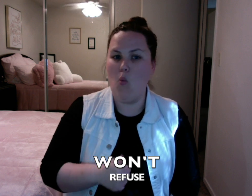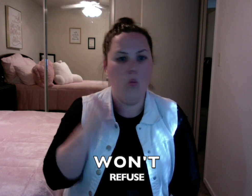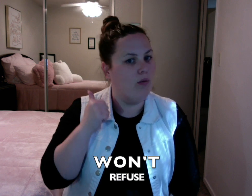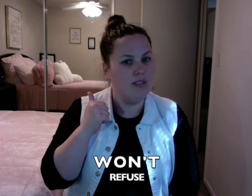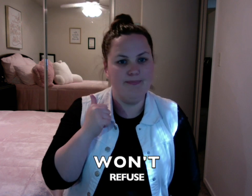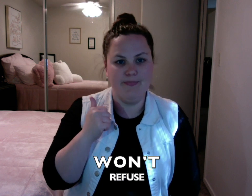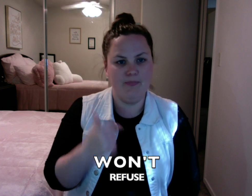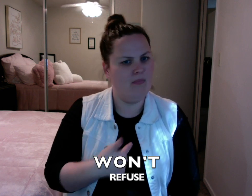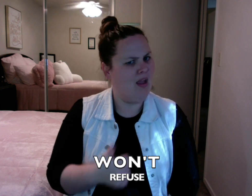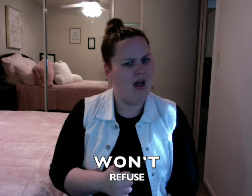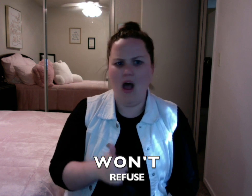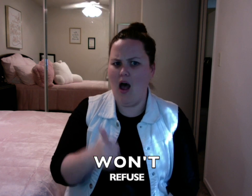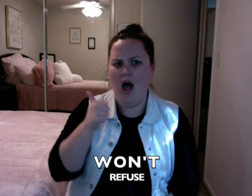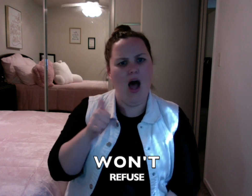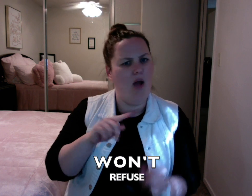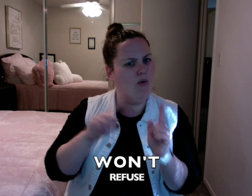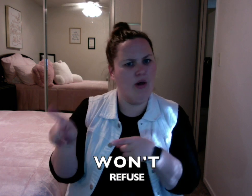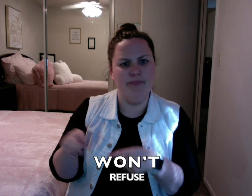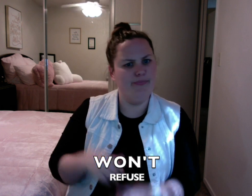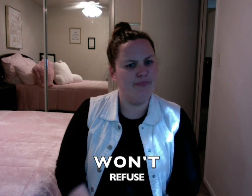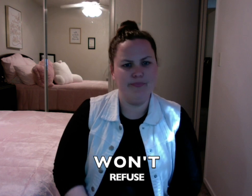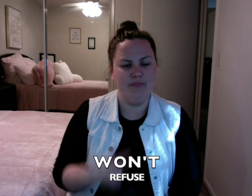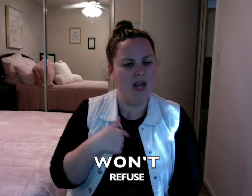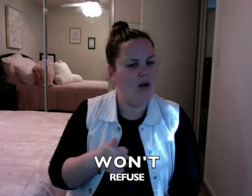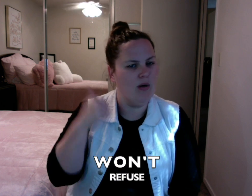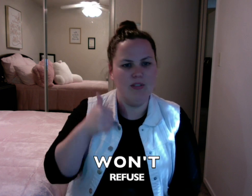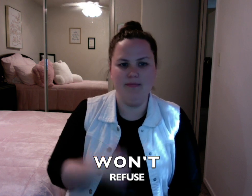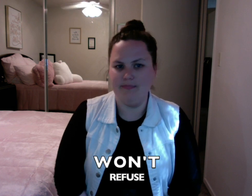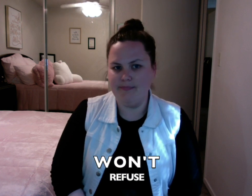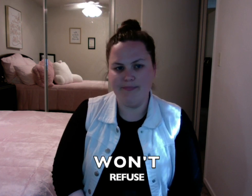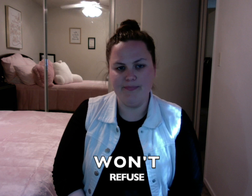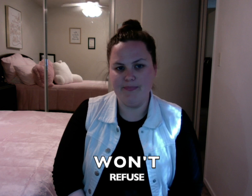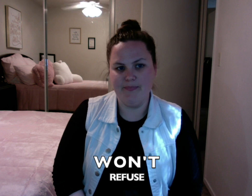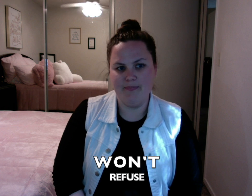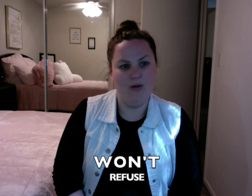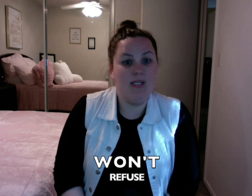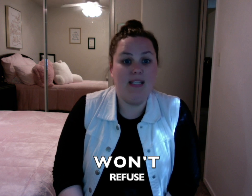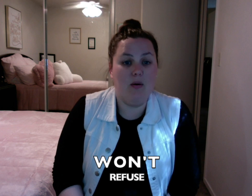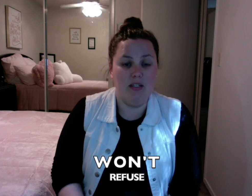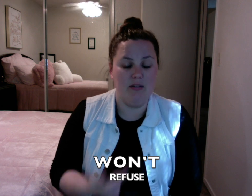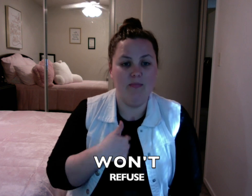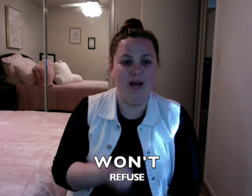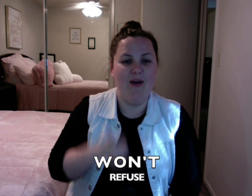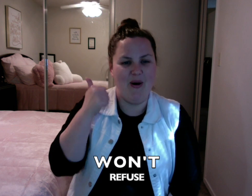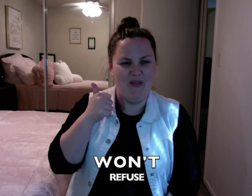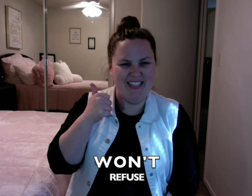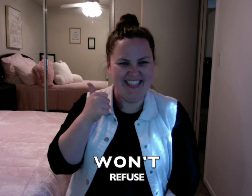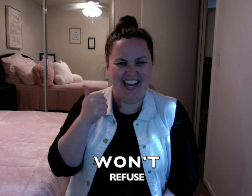Won't. I won't go. I won't. Mostly because I don't want to, but I won't. I don't